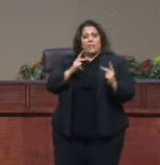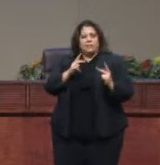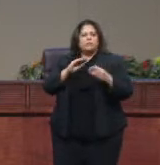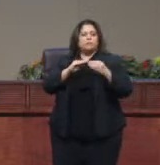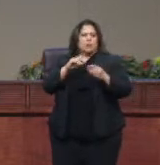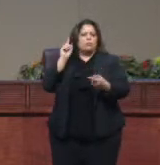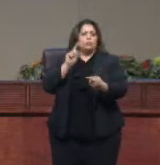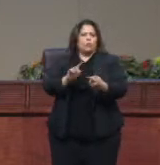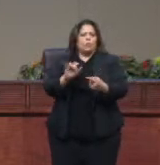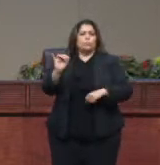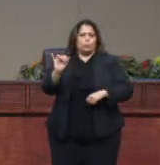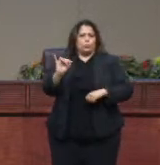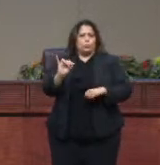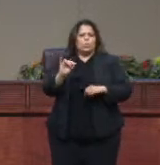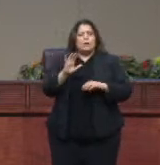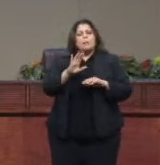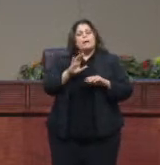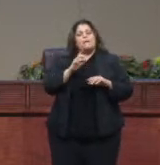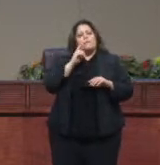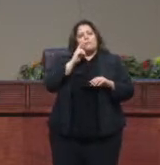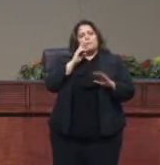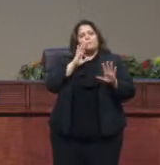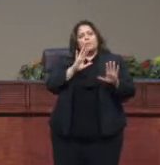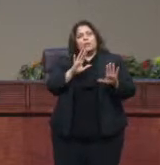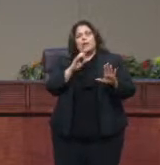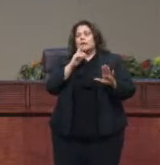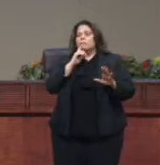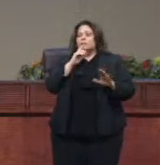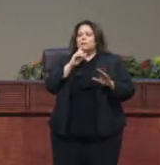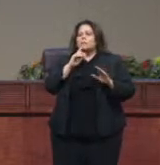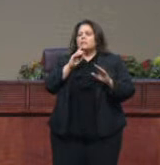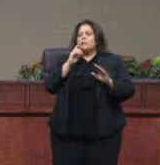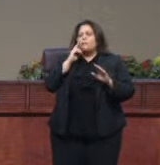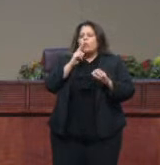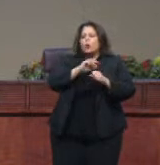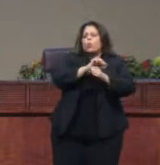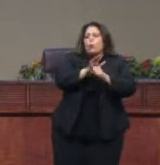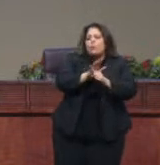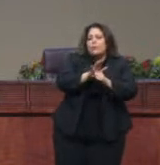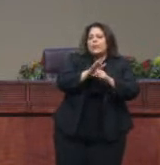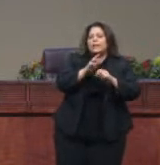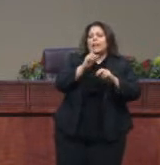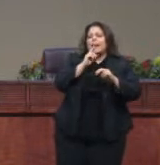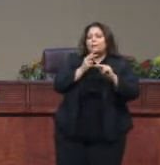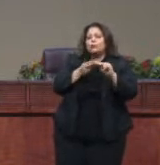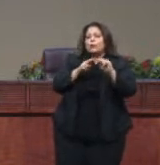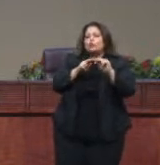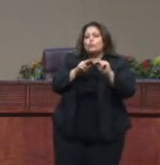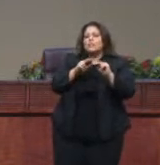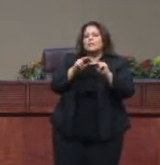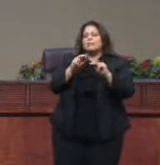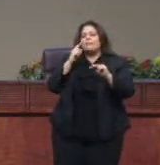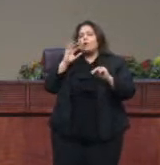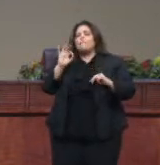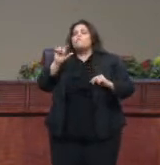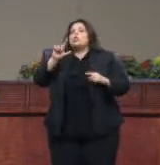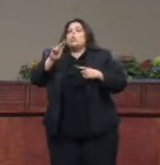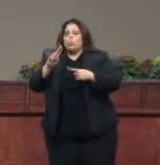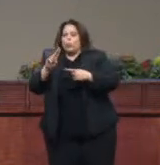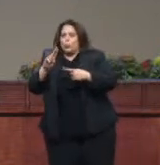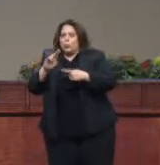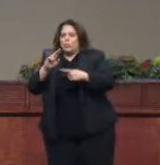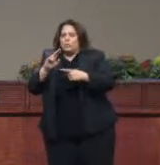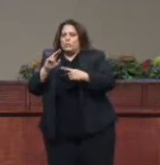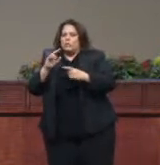symptoms, but increased a little bit, for COVID has decreased, just increased a little bit for flu-like. Next